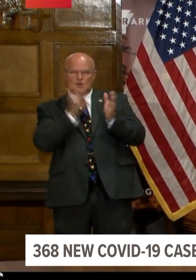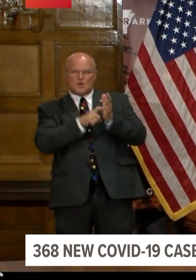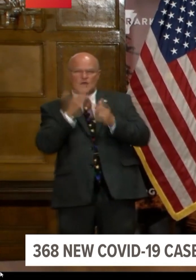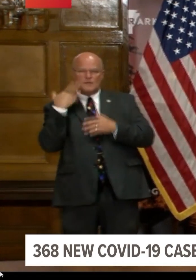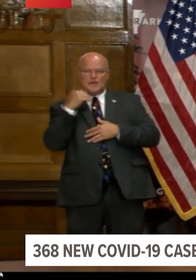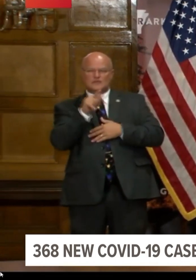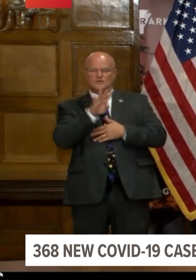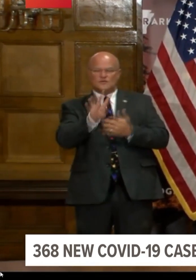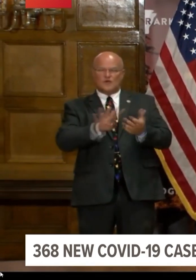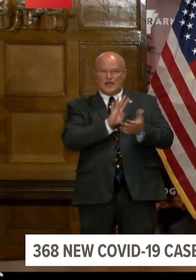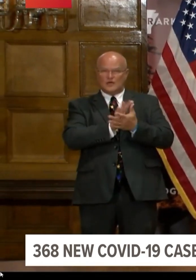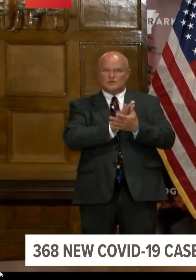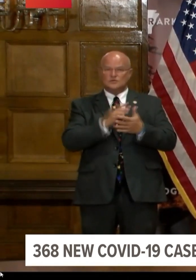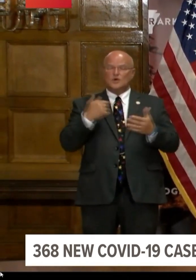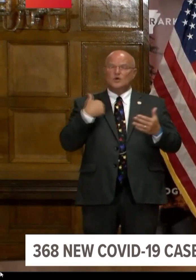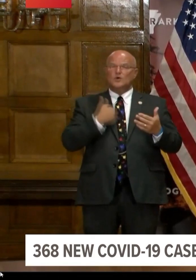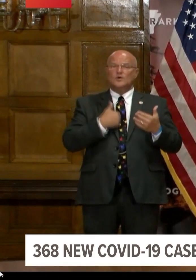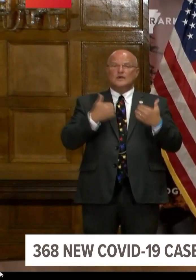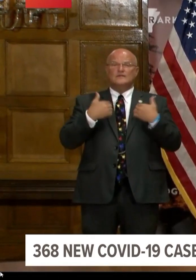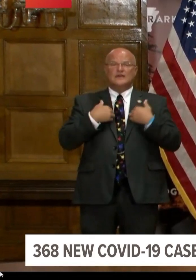over the last 24 hours. We've had